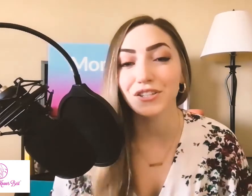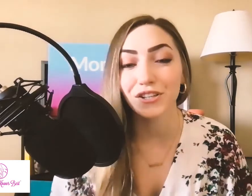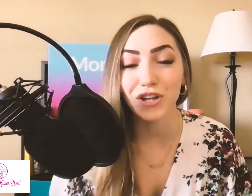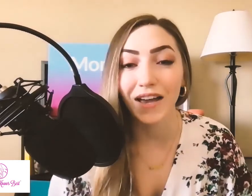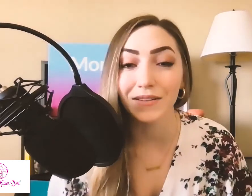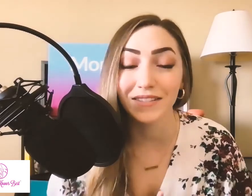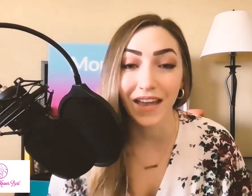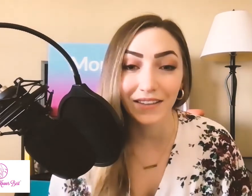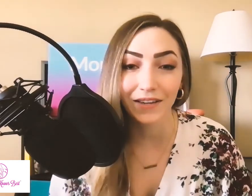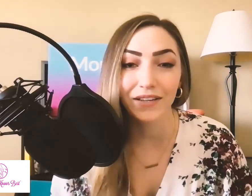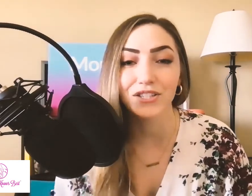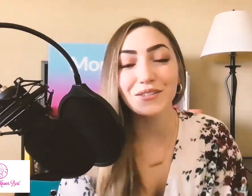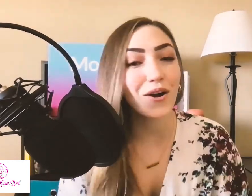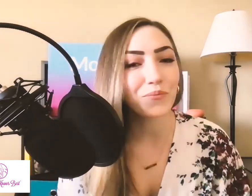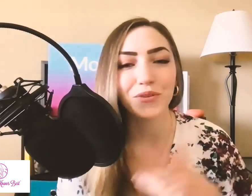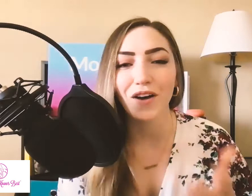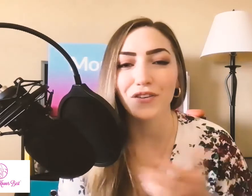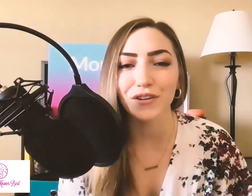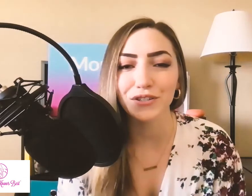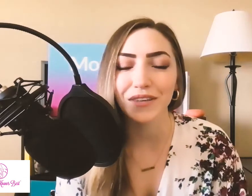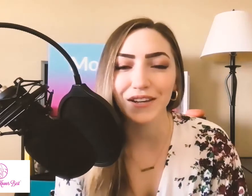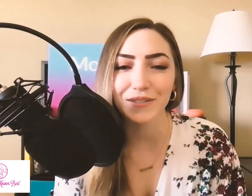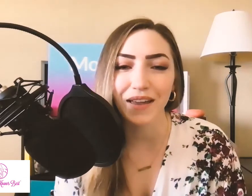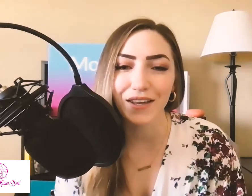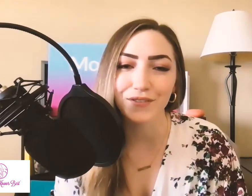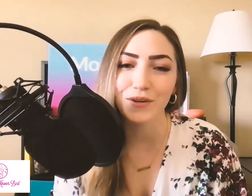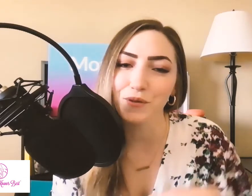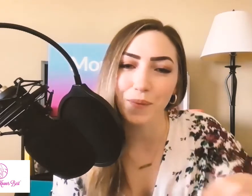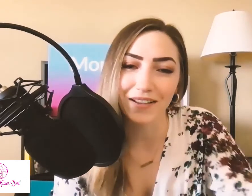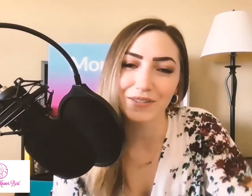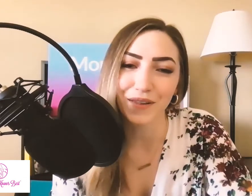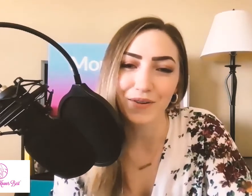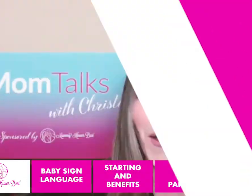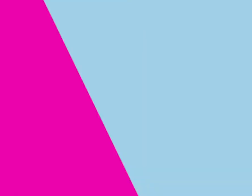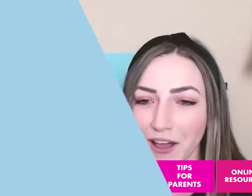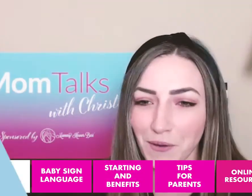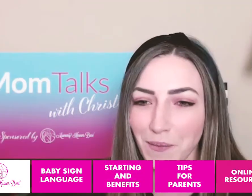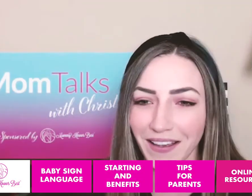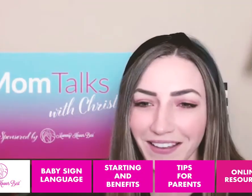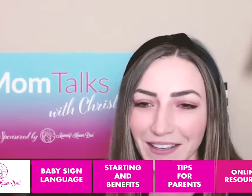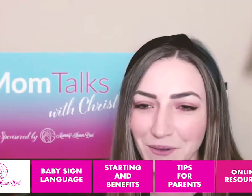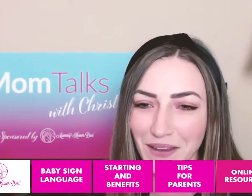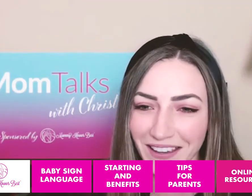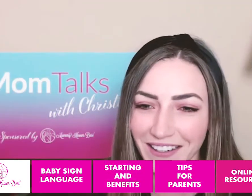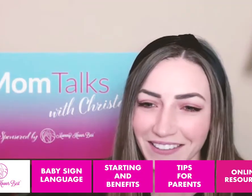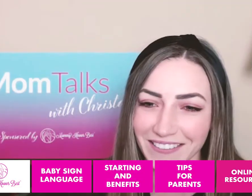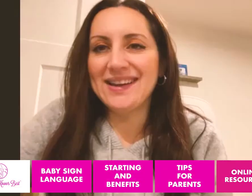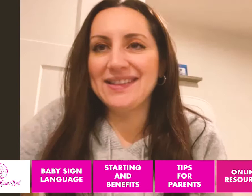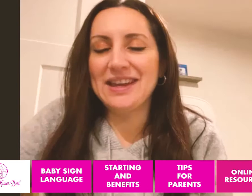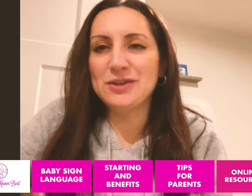your child sign language. So without further ado, here's my interview with Rebecca Zolo. Welcome, Rebecca, and thanks for being here. Hi. Thank you so